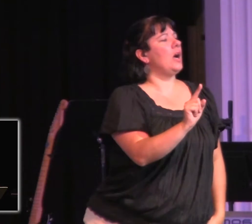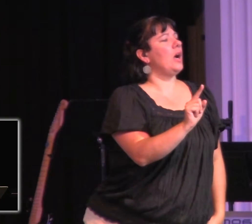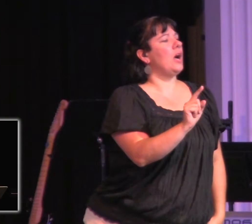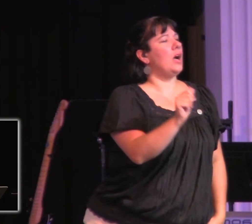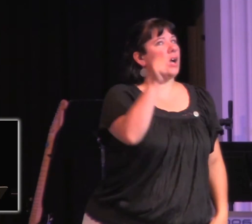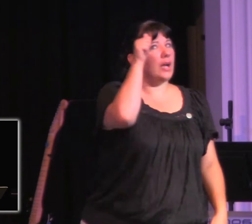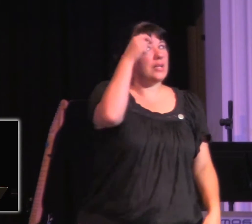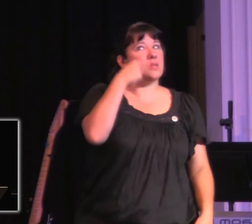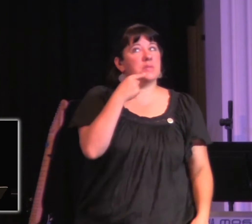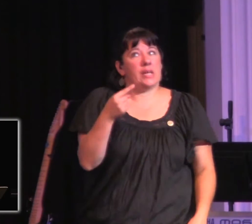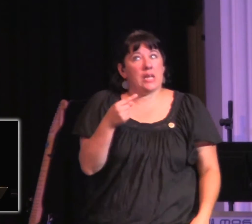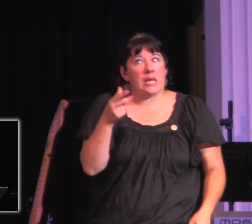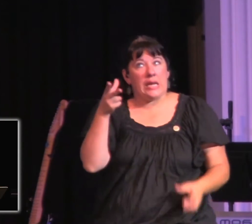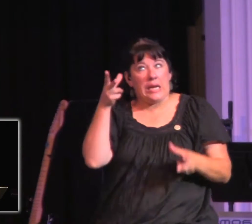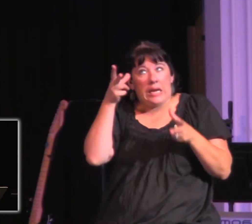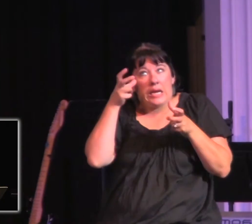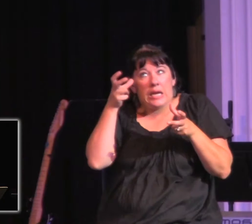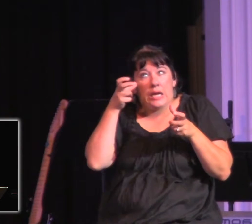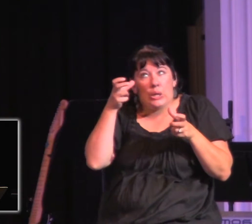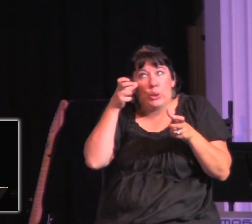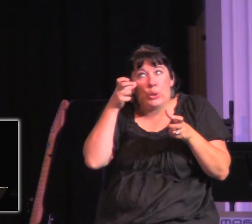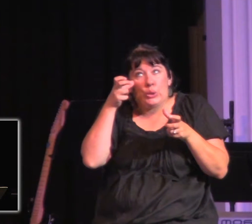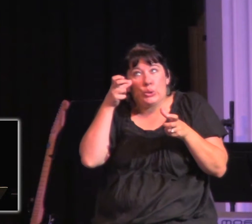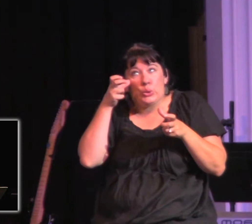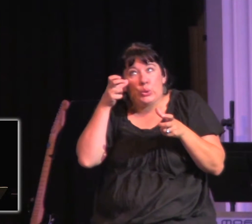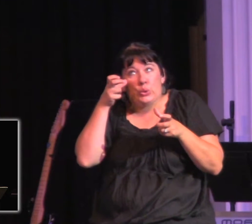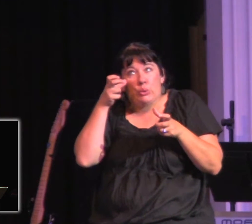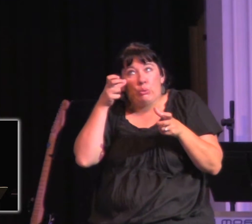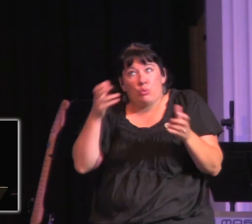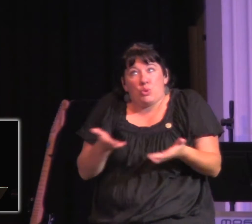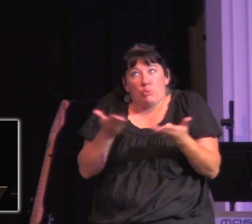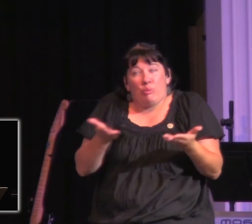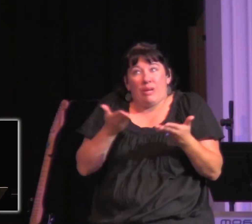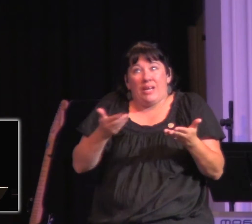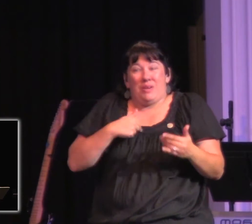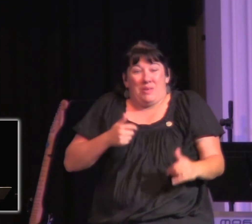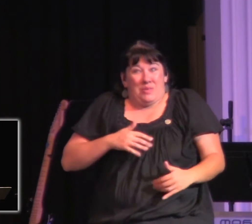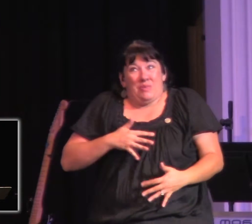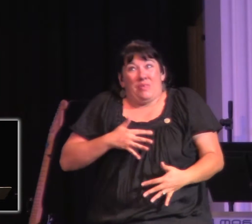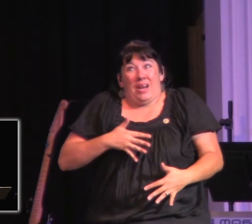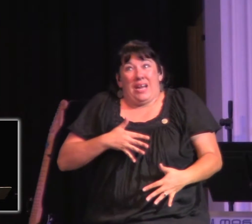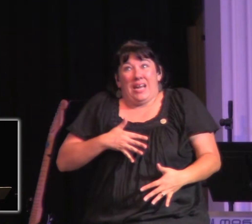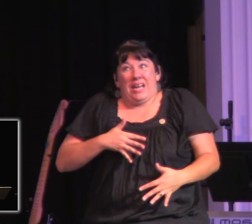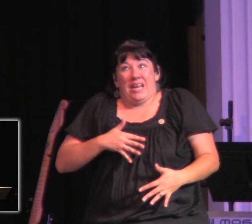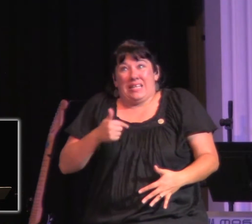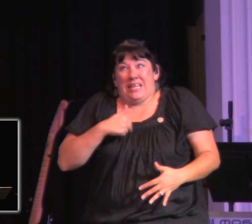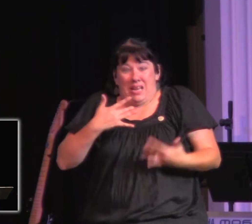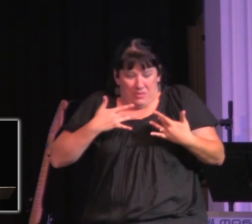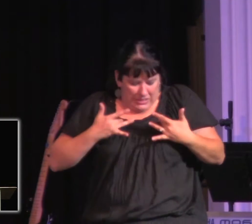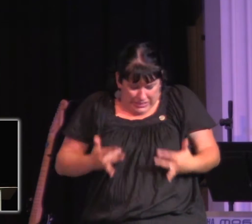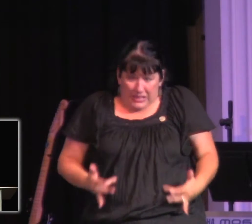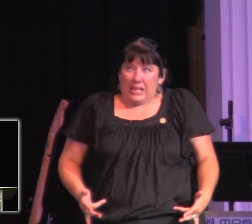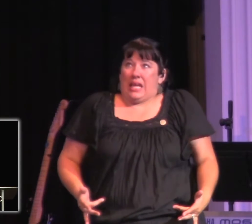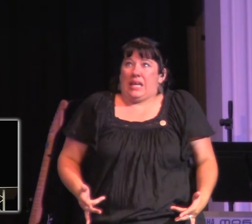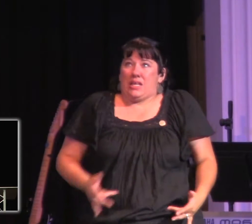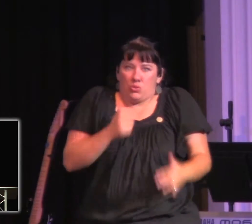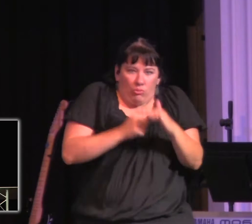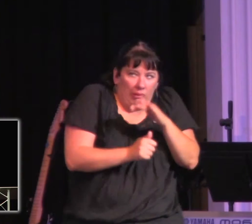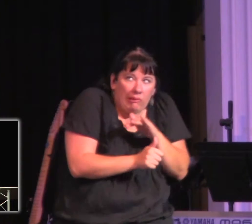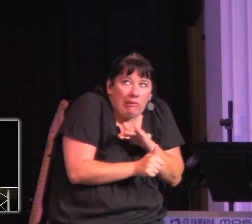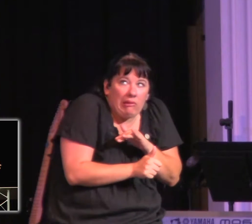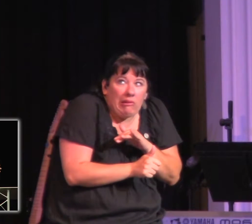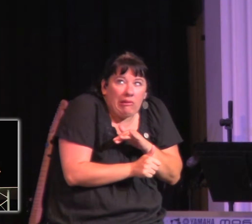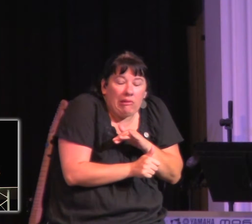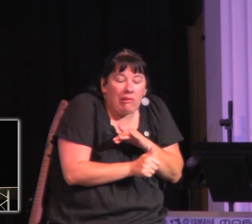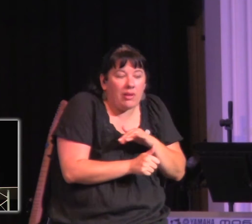was afraid because I was naked, so I hid. Do you think it's possible that even though you go to church,